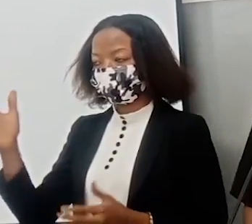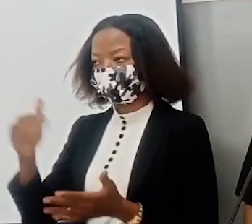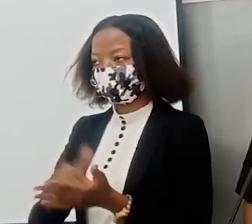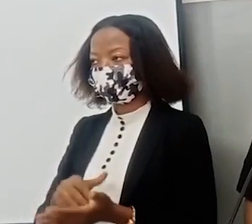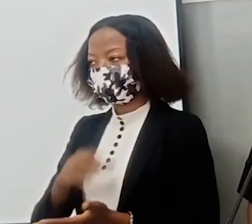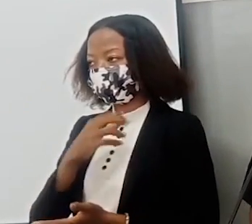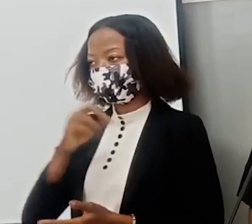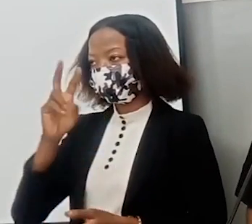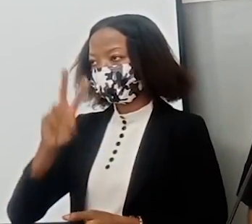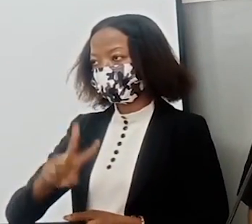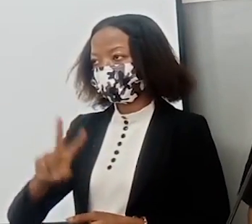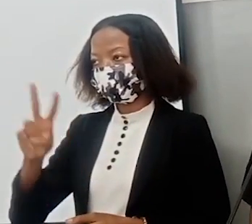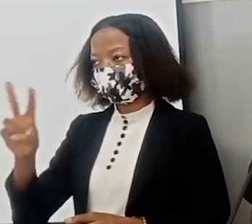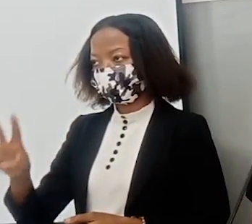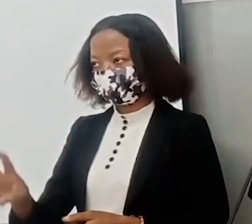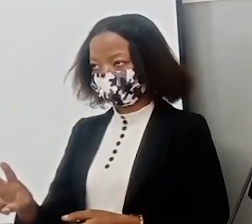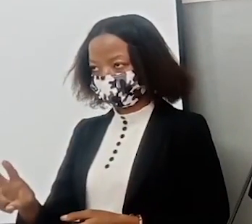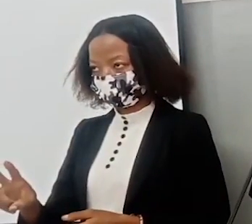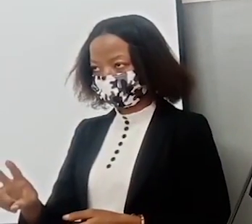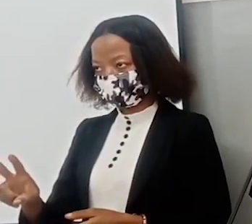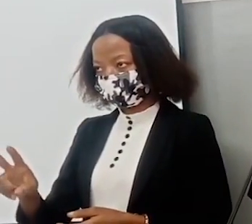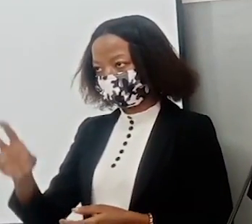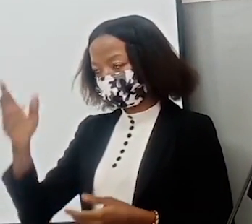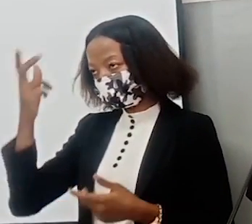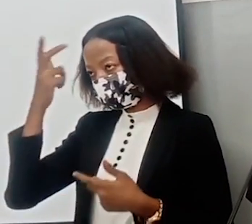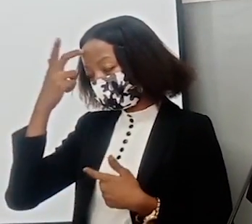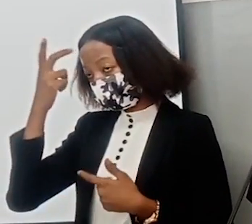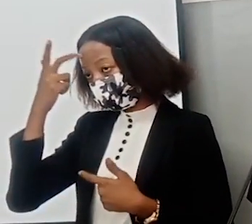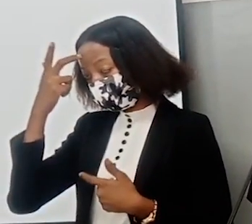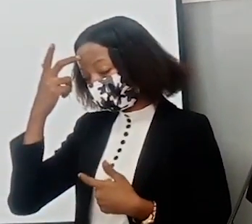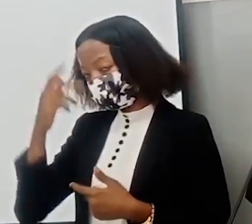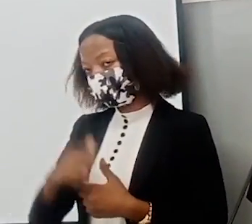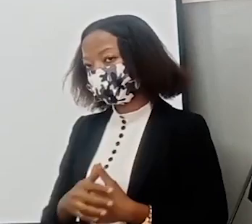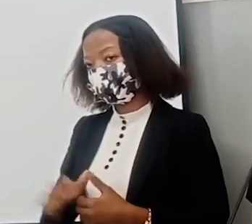523 confirmed cases. That was the week